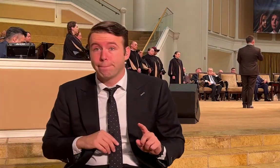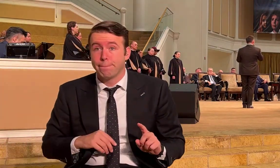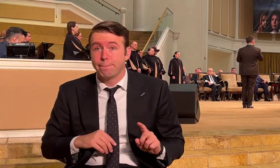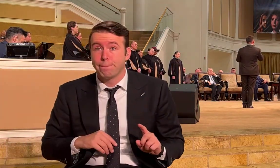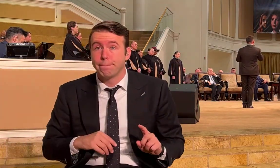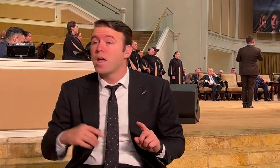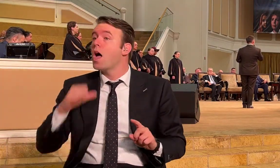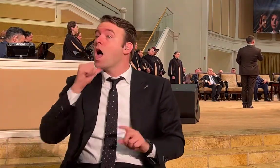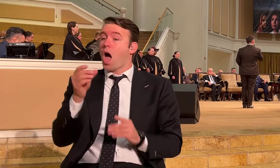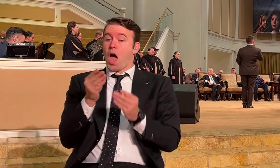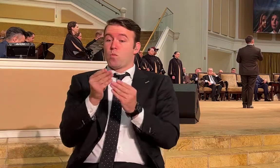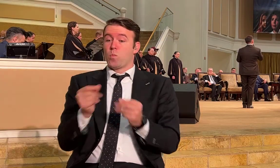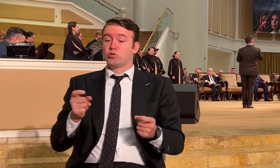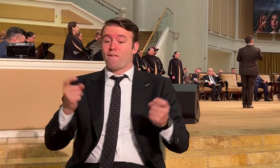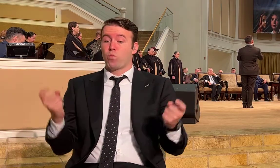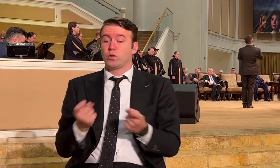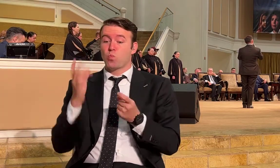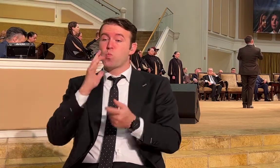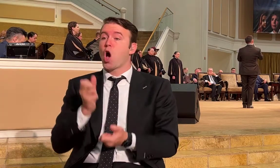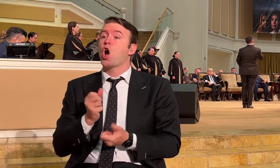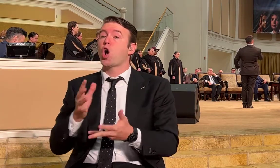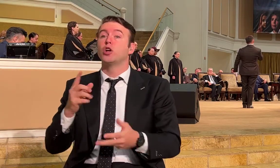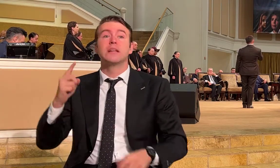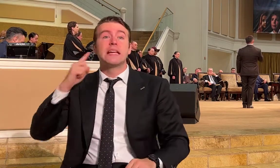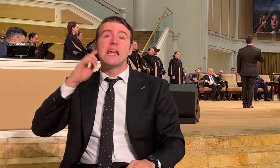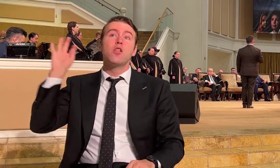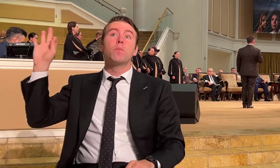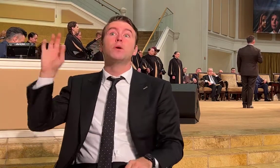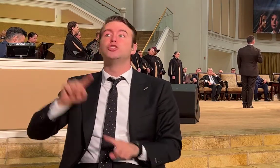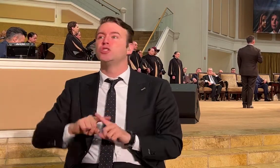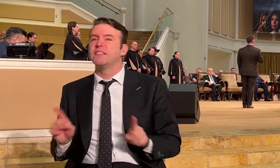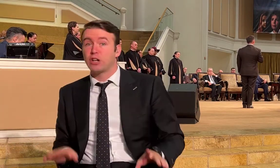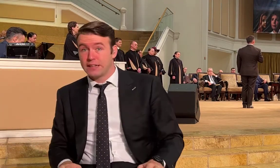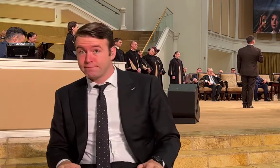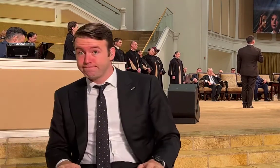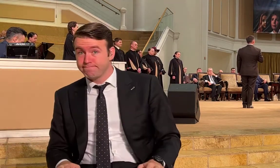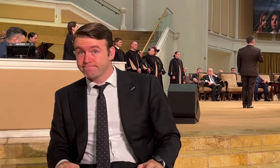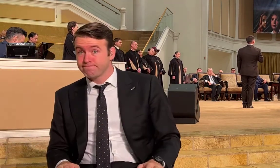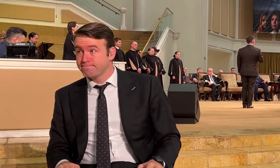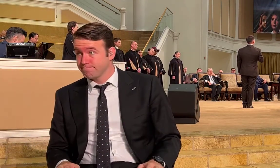pursueth. Unresolved transgression will cause you to hear the preacher differently.